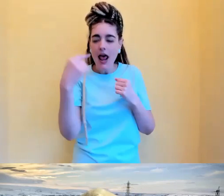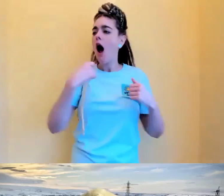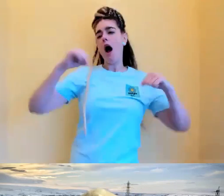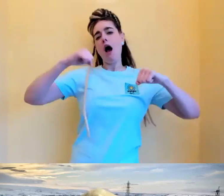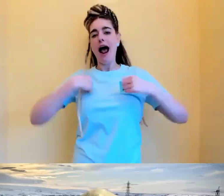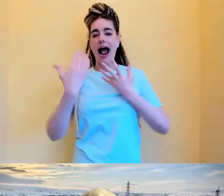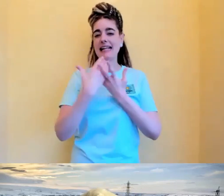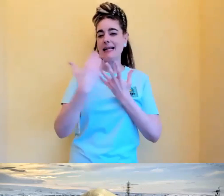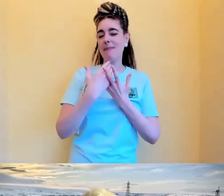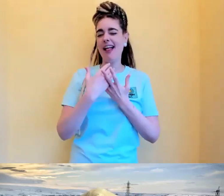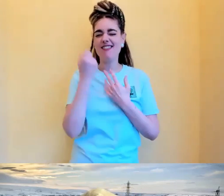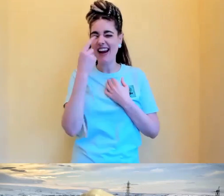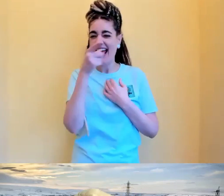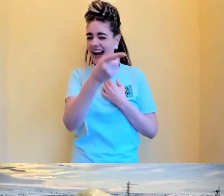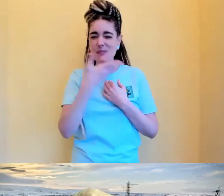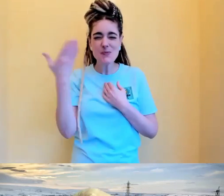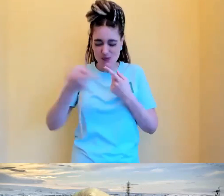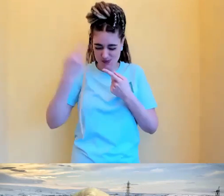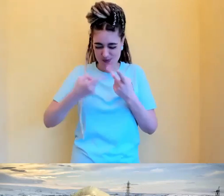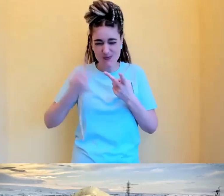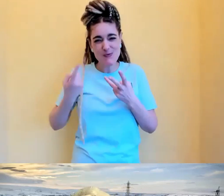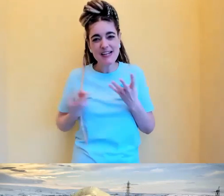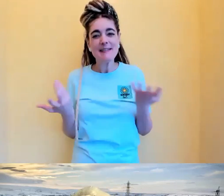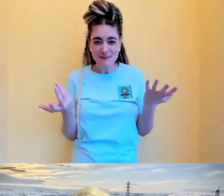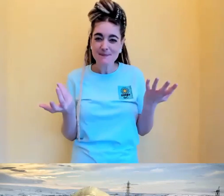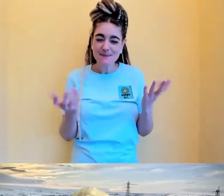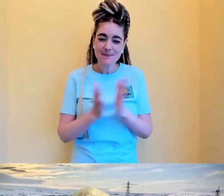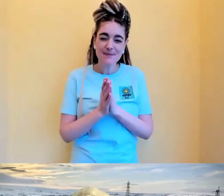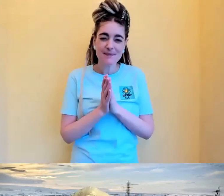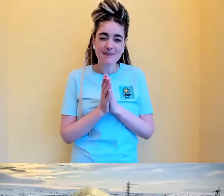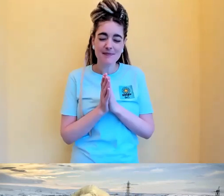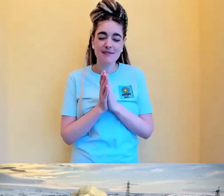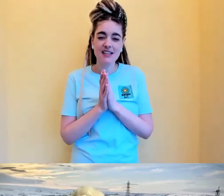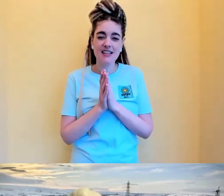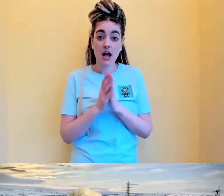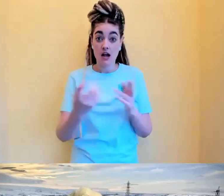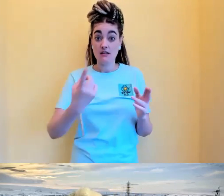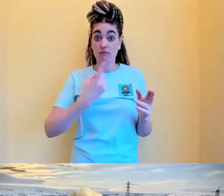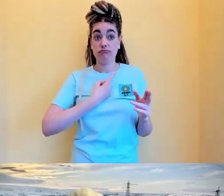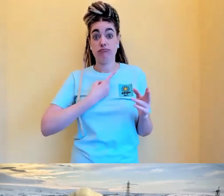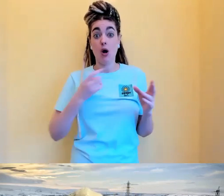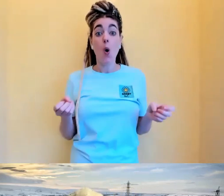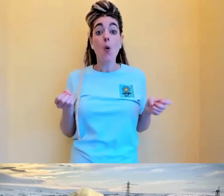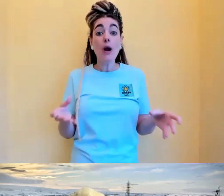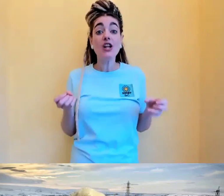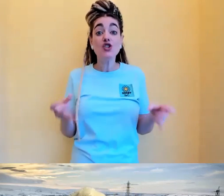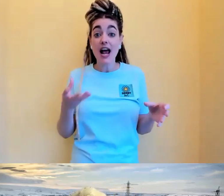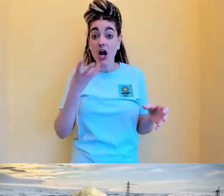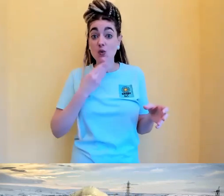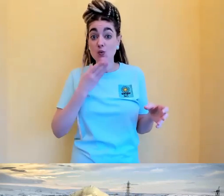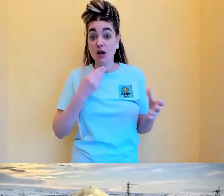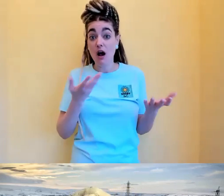And it's funny as well, because as a wheelchair user, obviously, the accessible rooms for